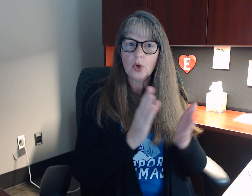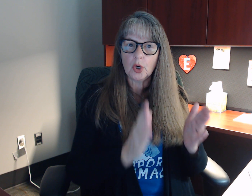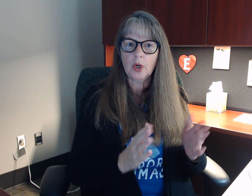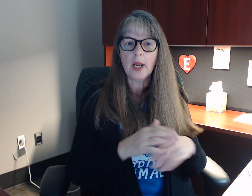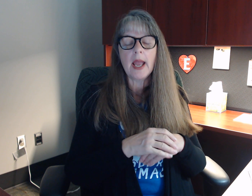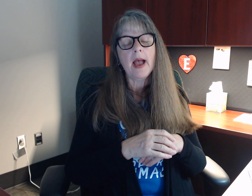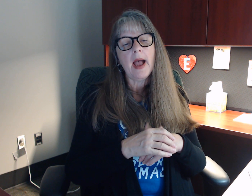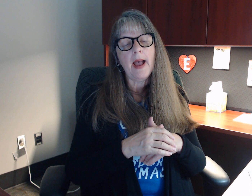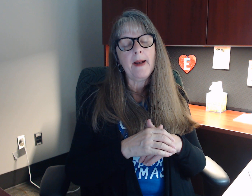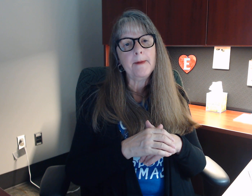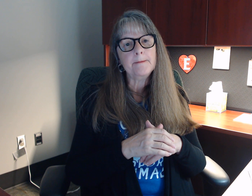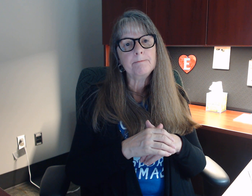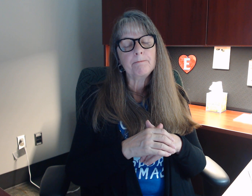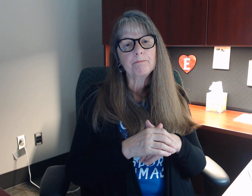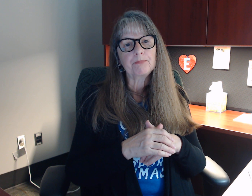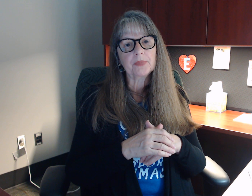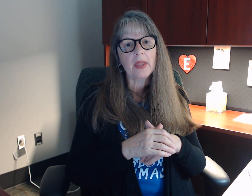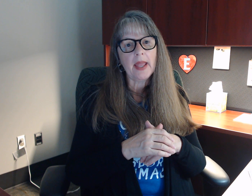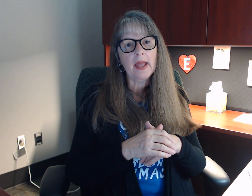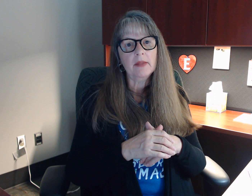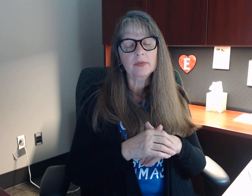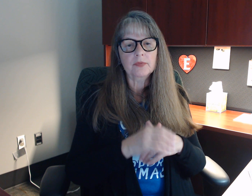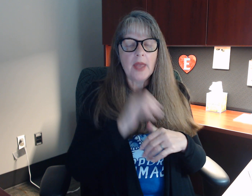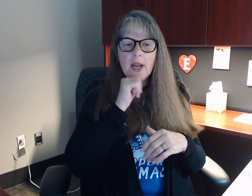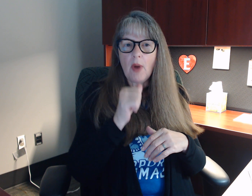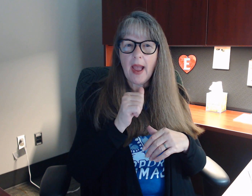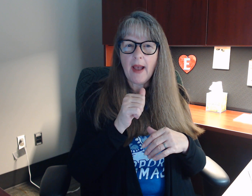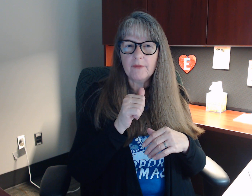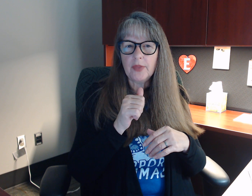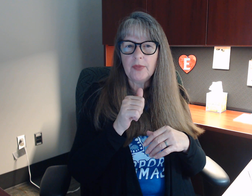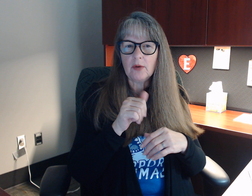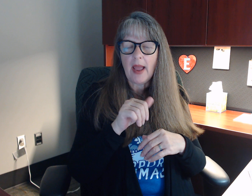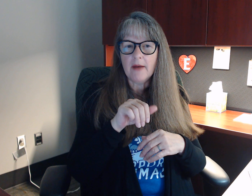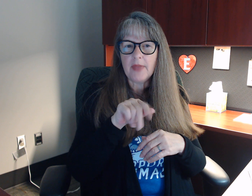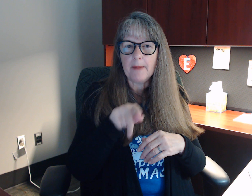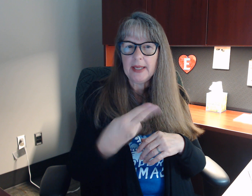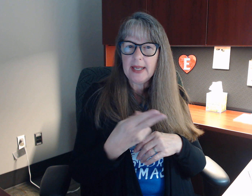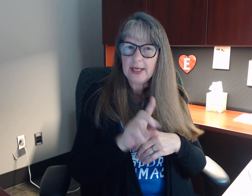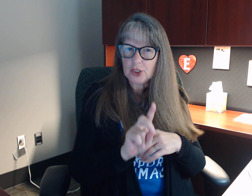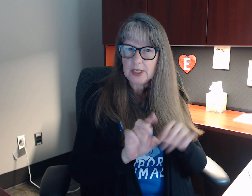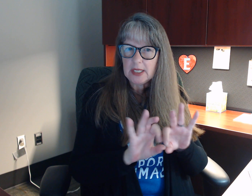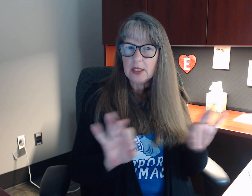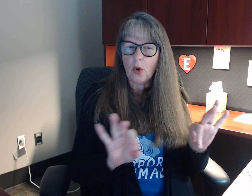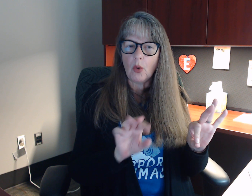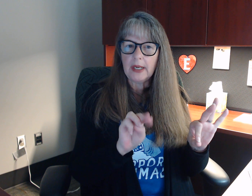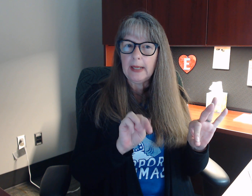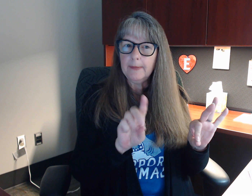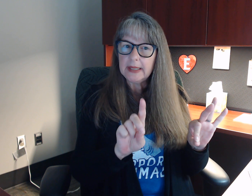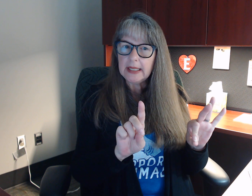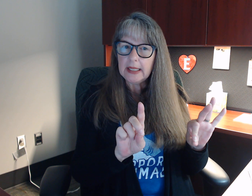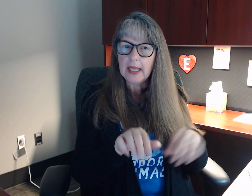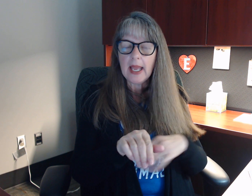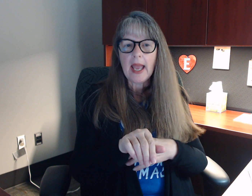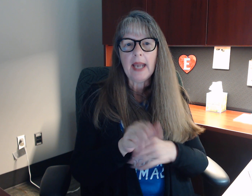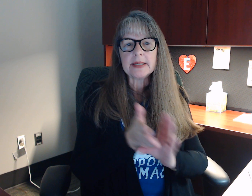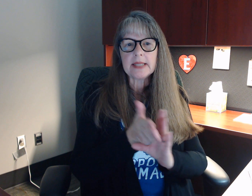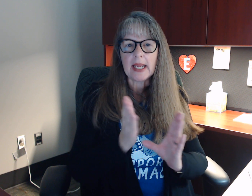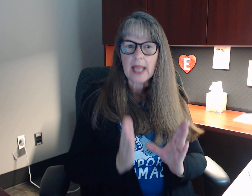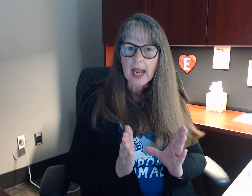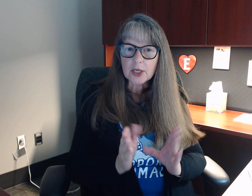worker, and they don't have that PhD or an MD, and a psychiatrist